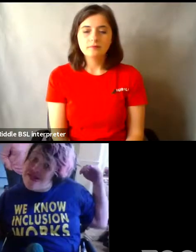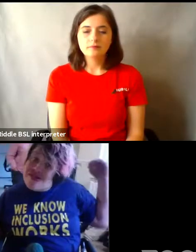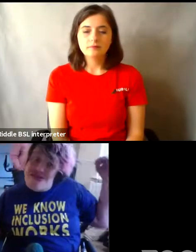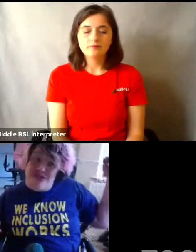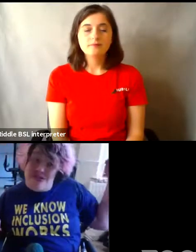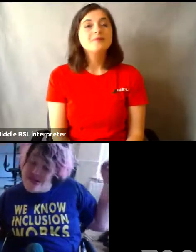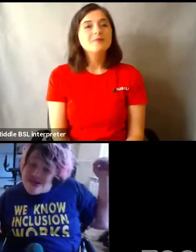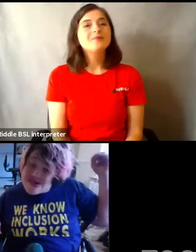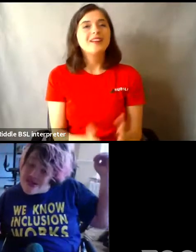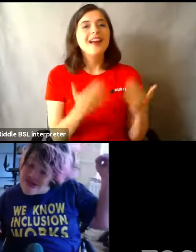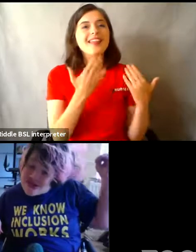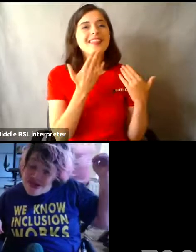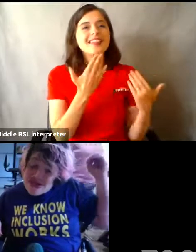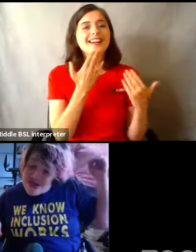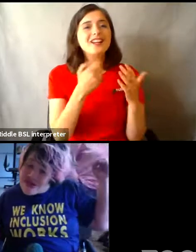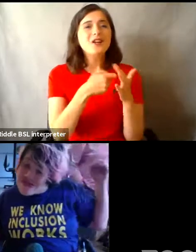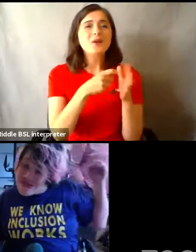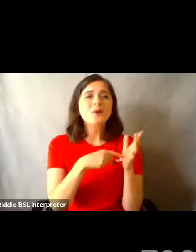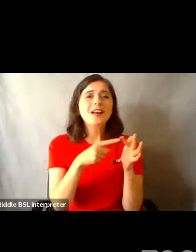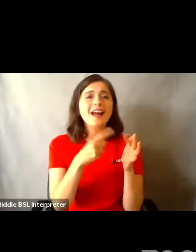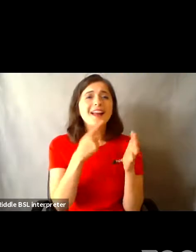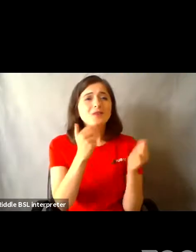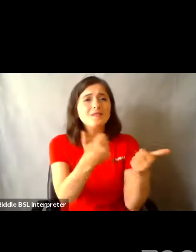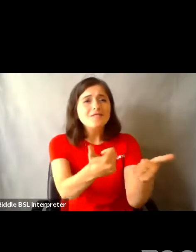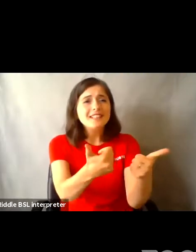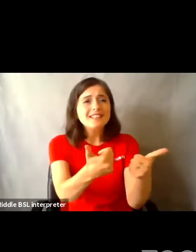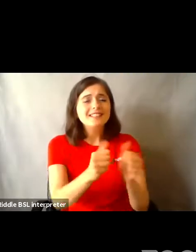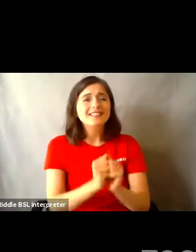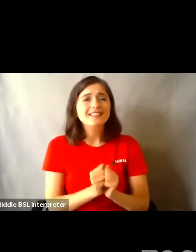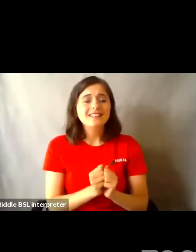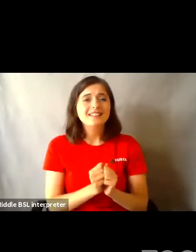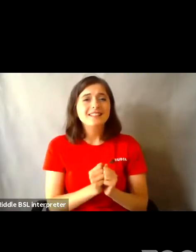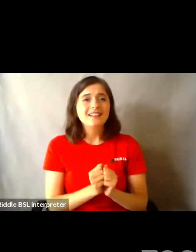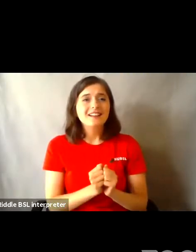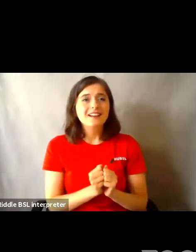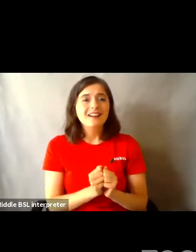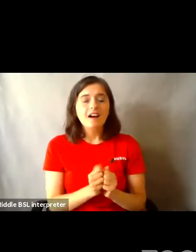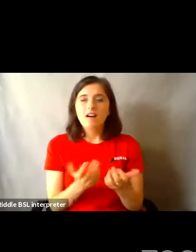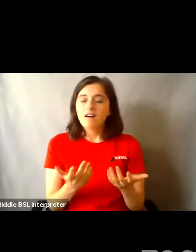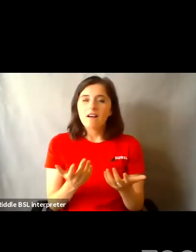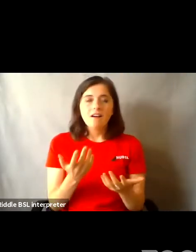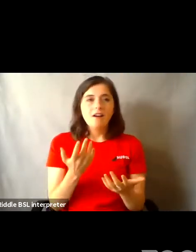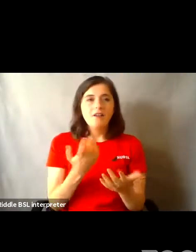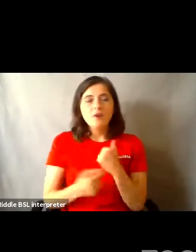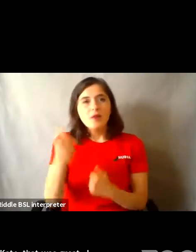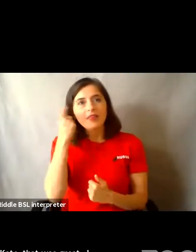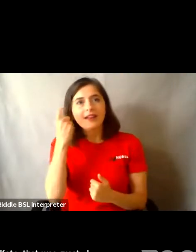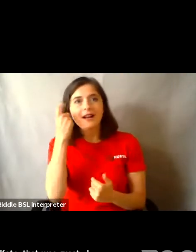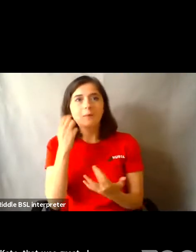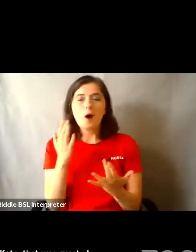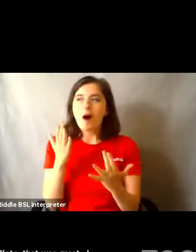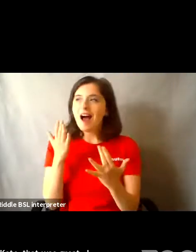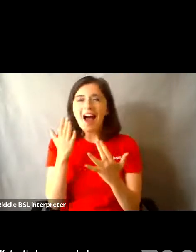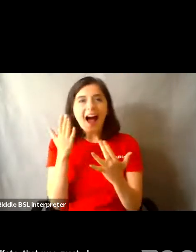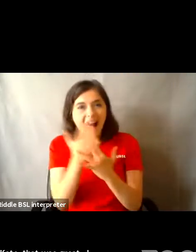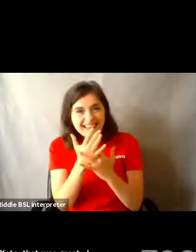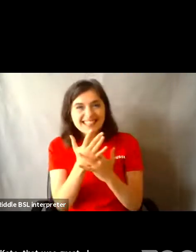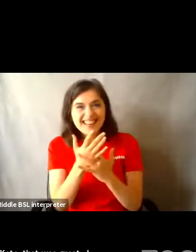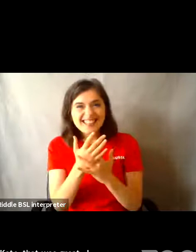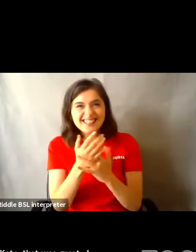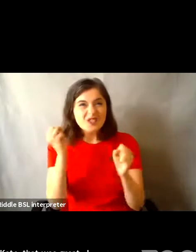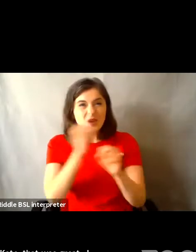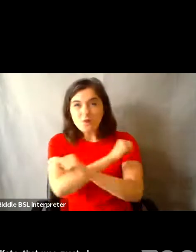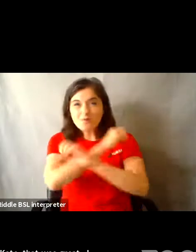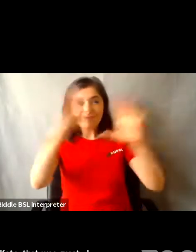Great, thank you, Kate. That was great. I think thinking about having everyone having access to radical ideas is something that's